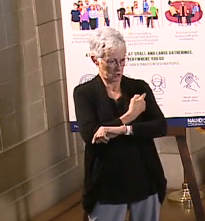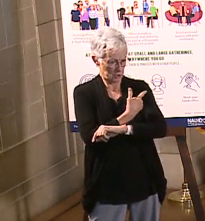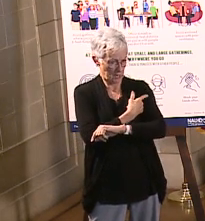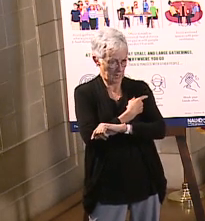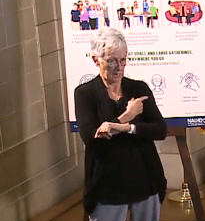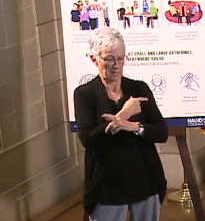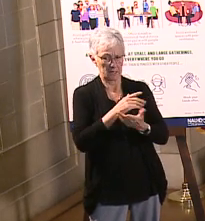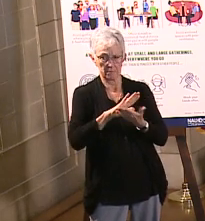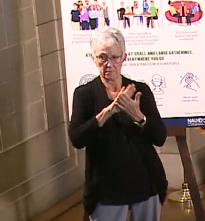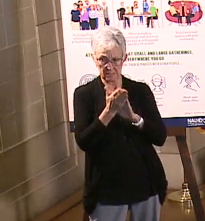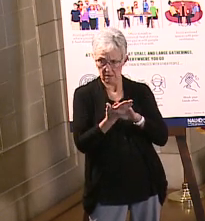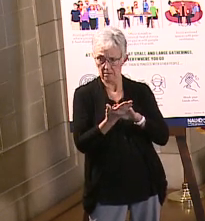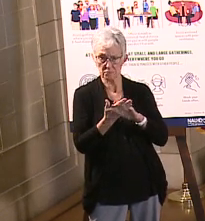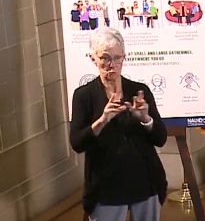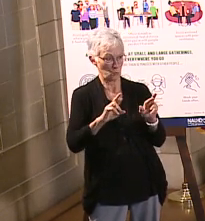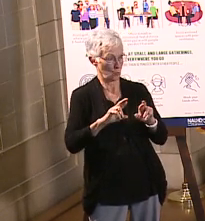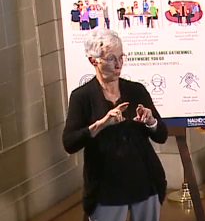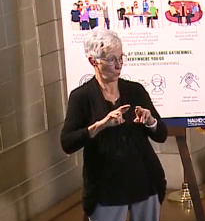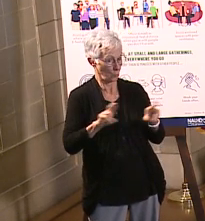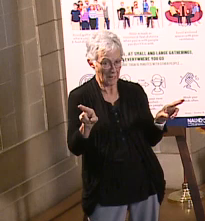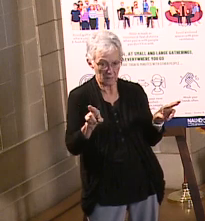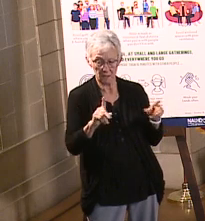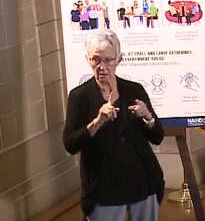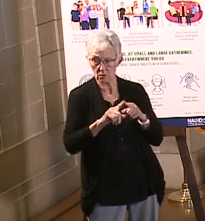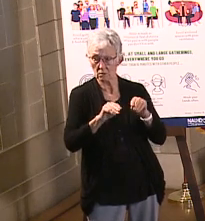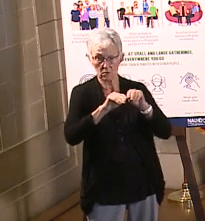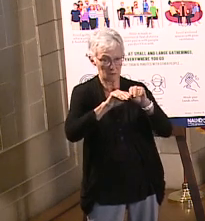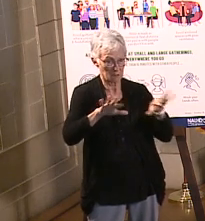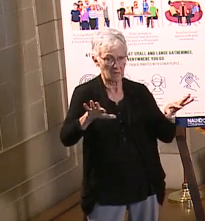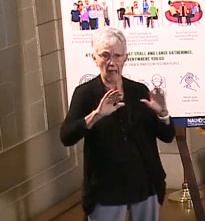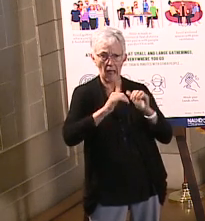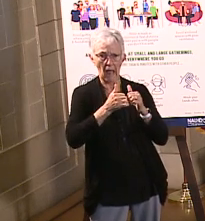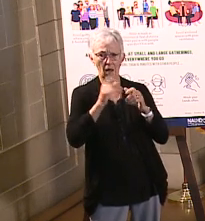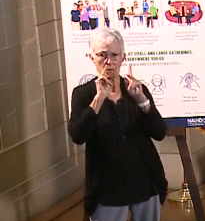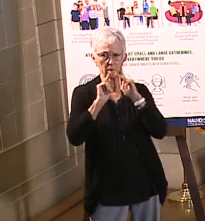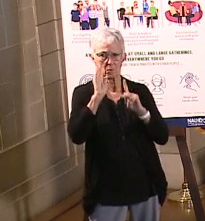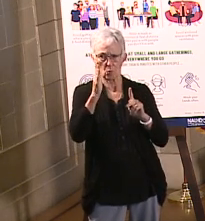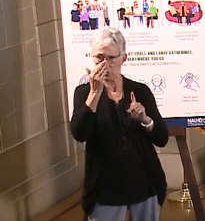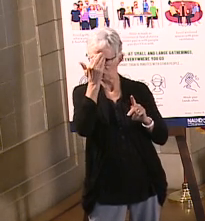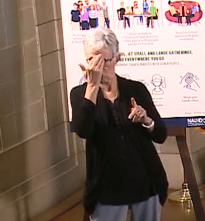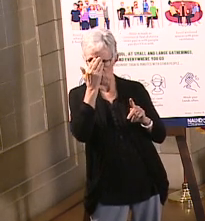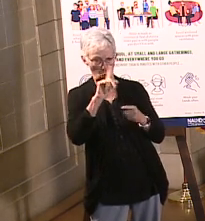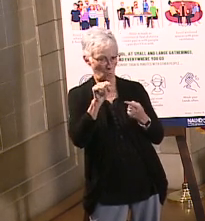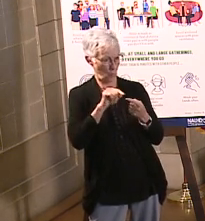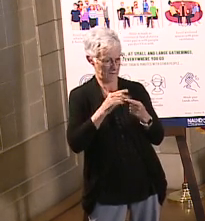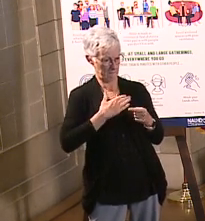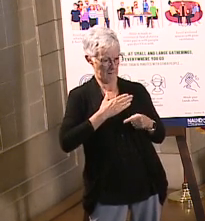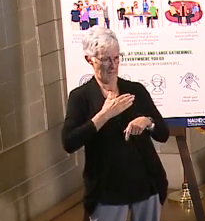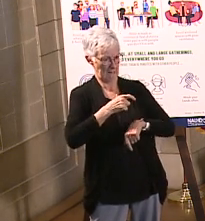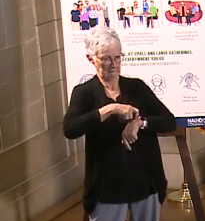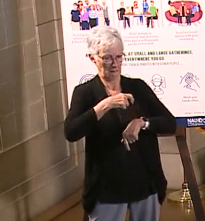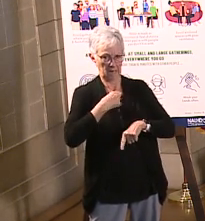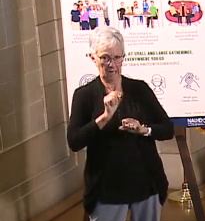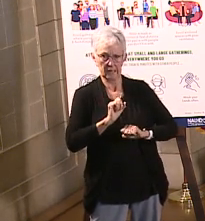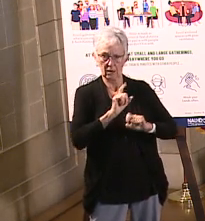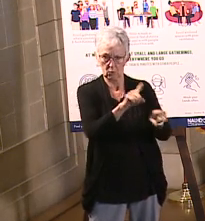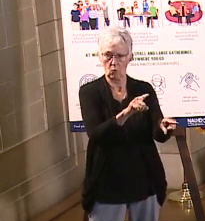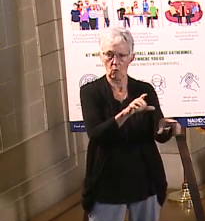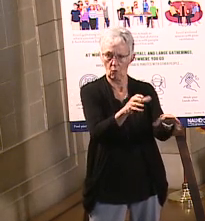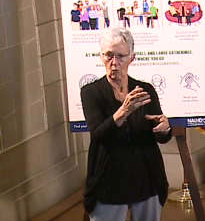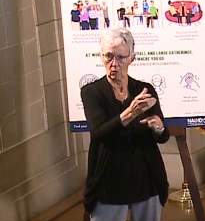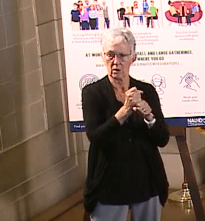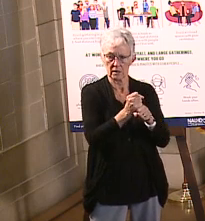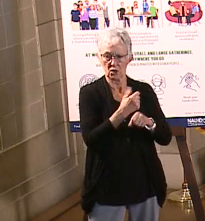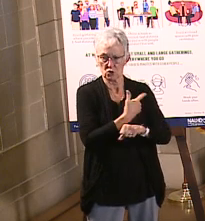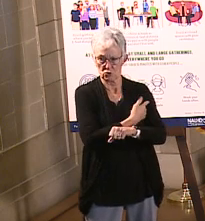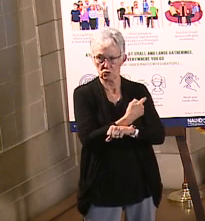Herald says that as the population expands, how will people find out about that? I think, for example, one of the things that we can do at the